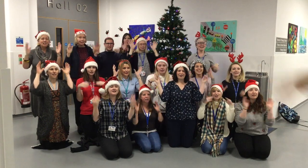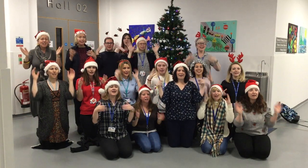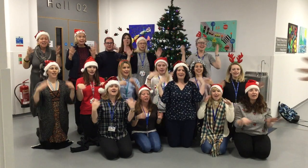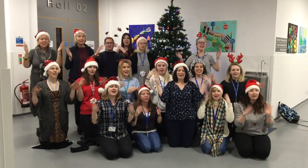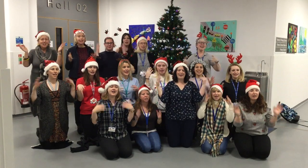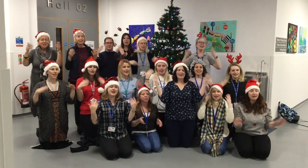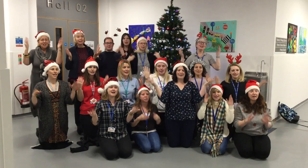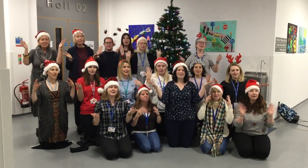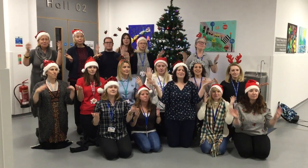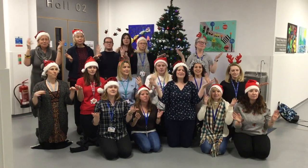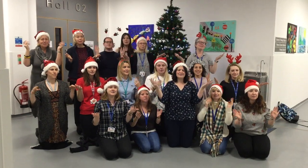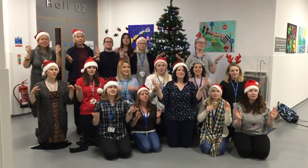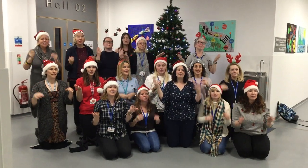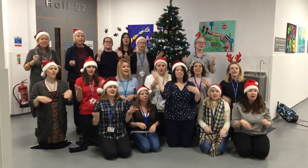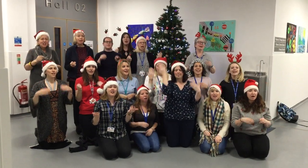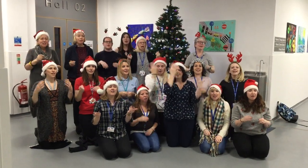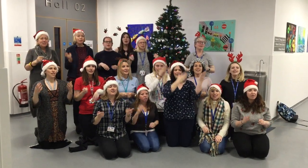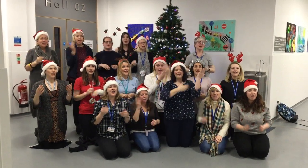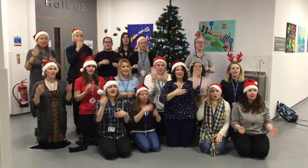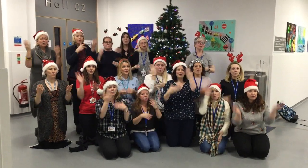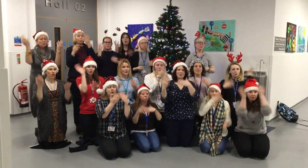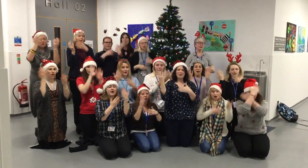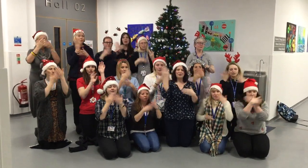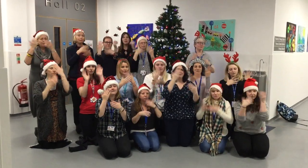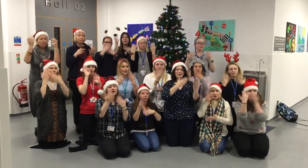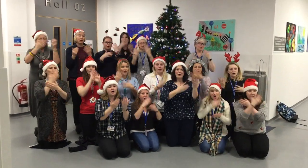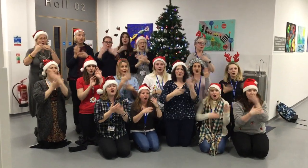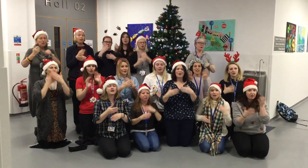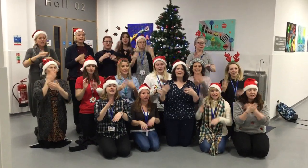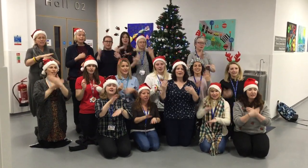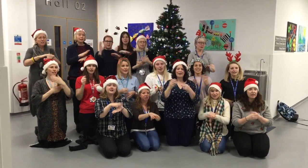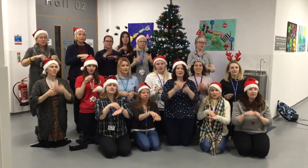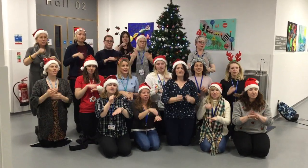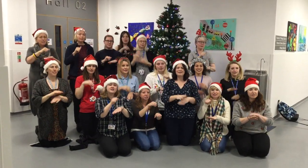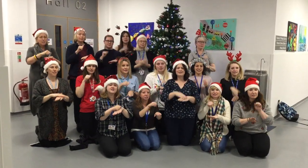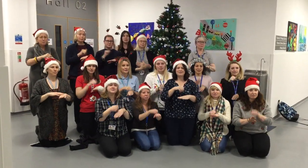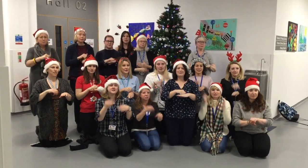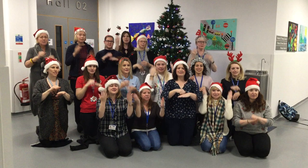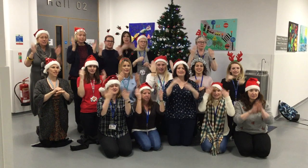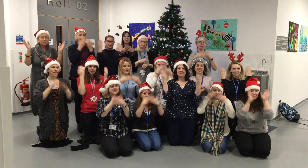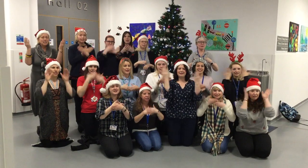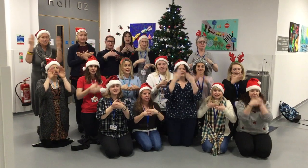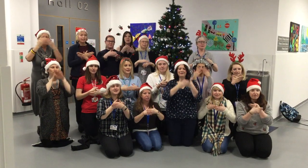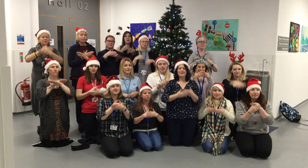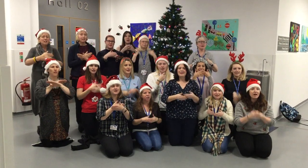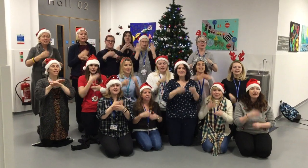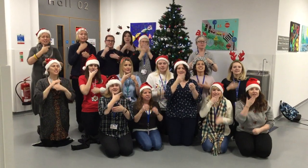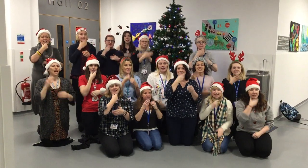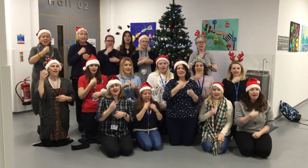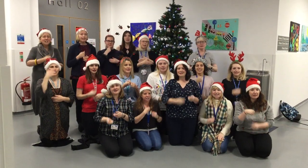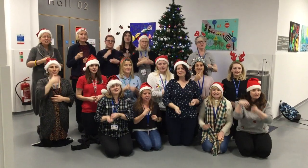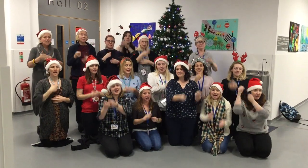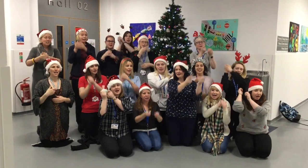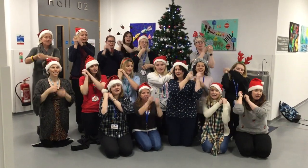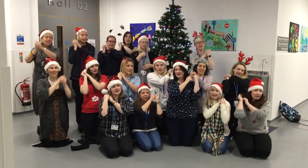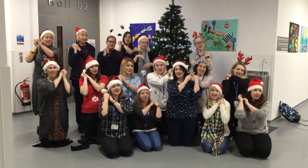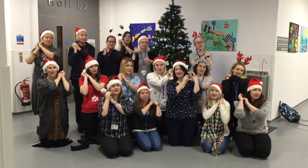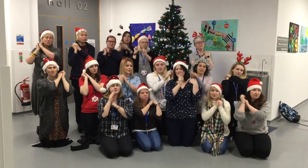games Then one foggy Christmas Eve, Santa came